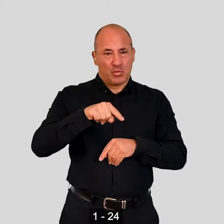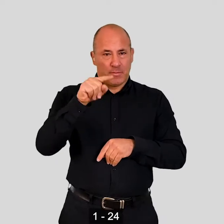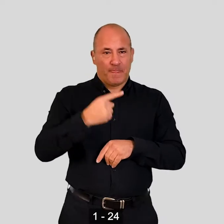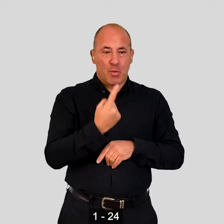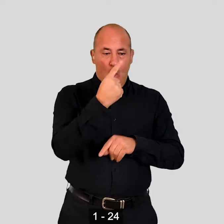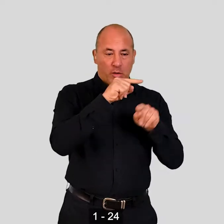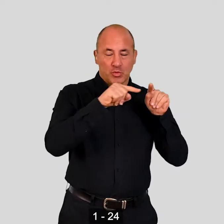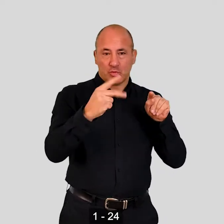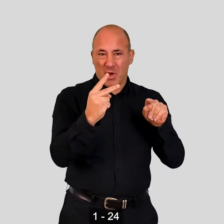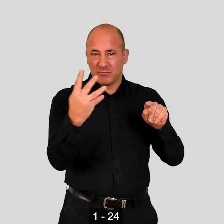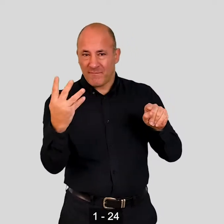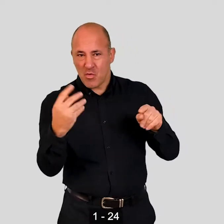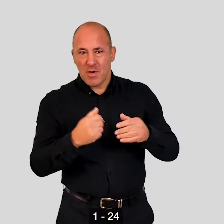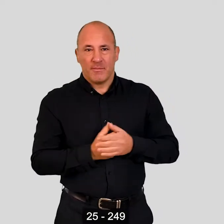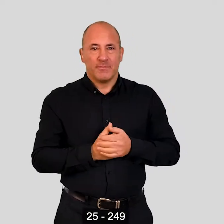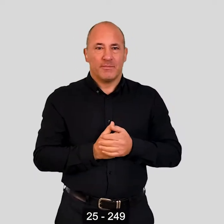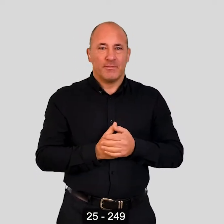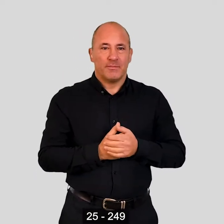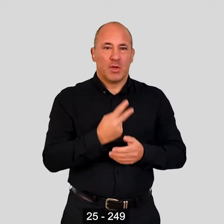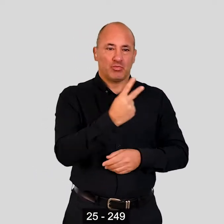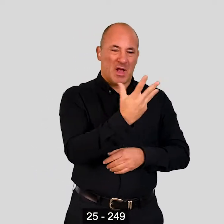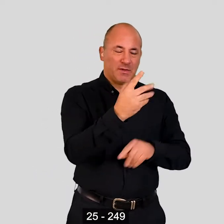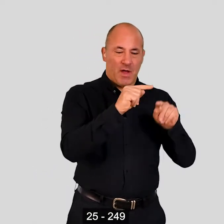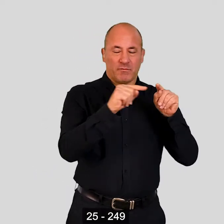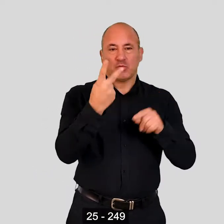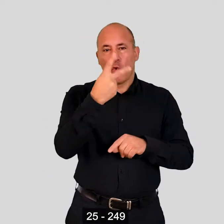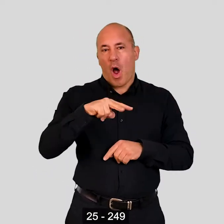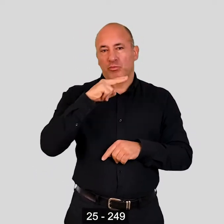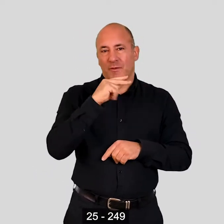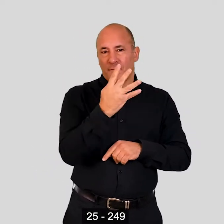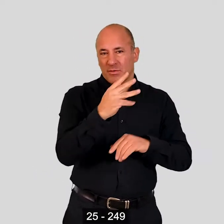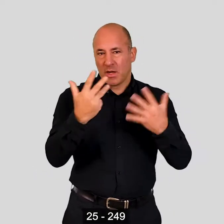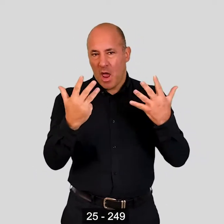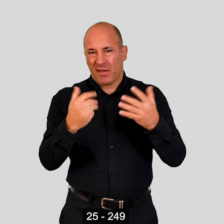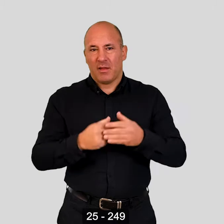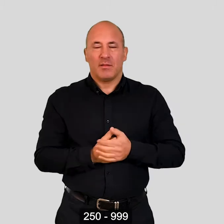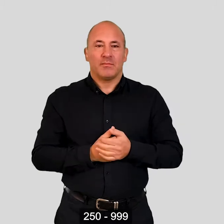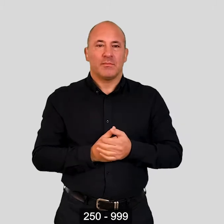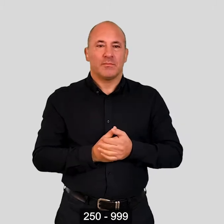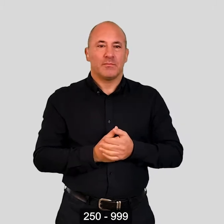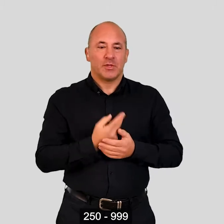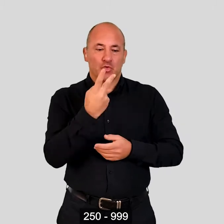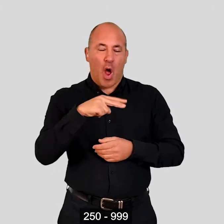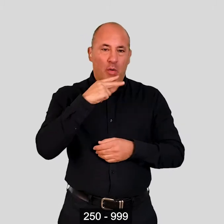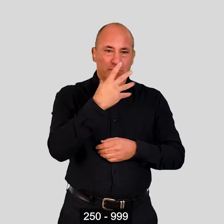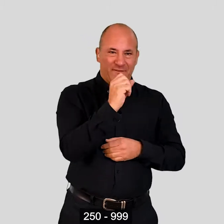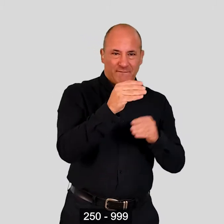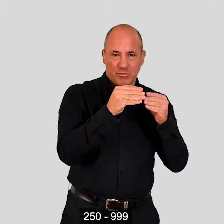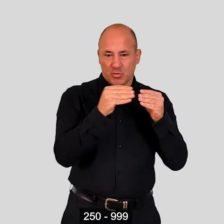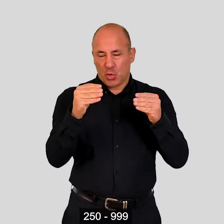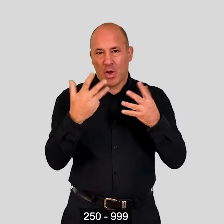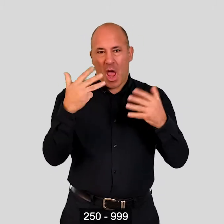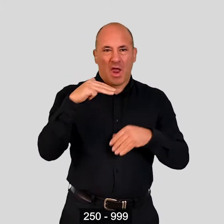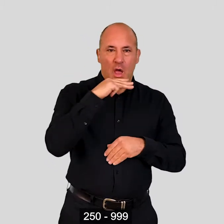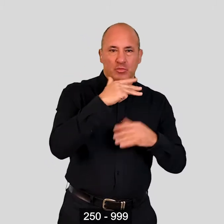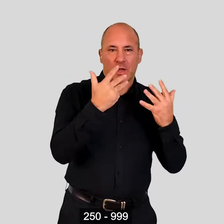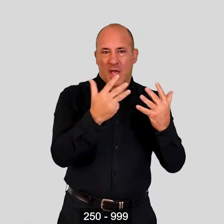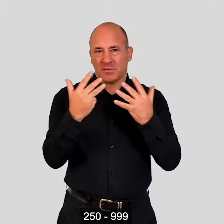to 24, 25 to 249, 250 to